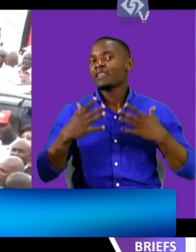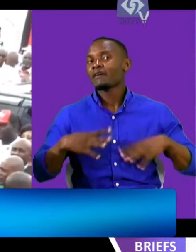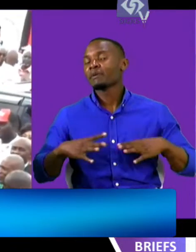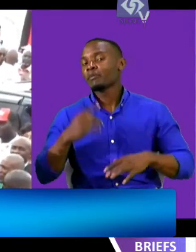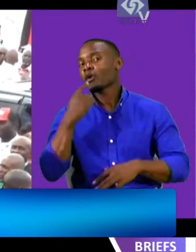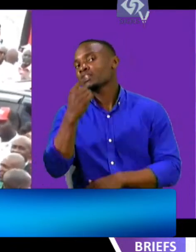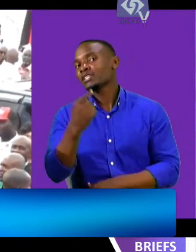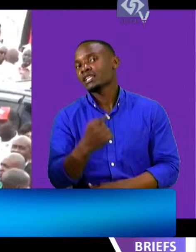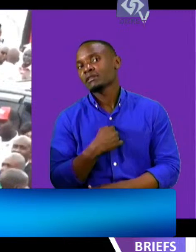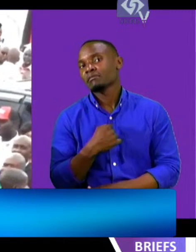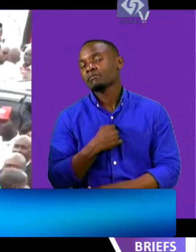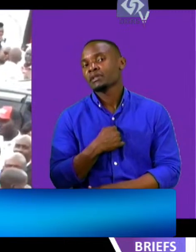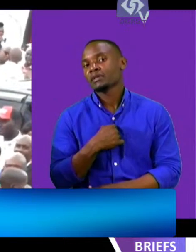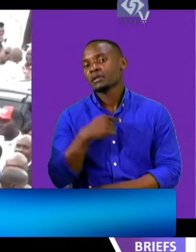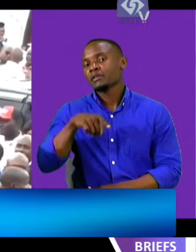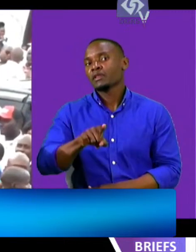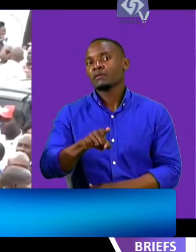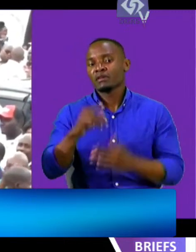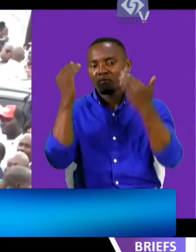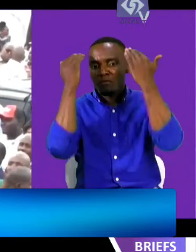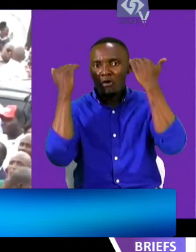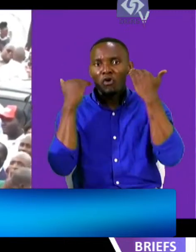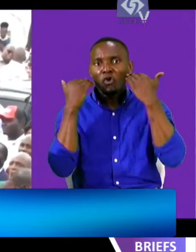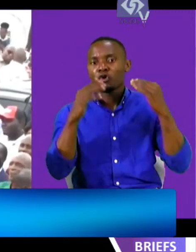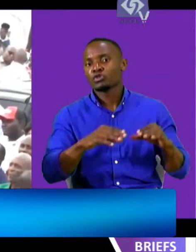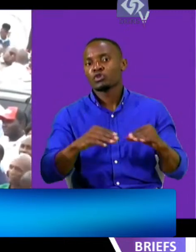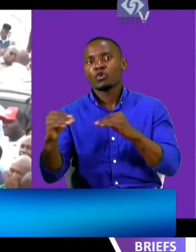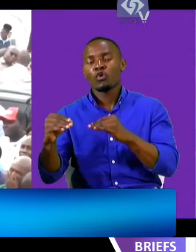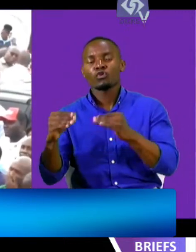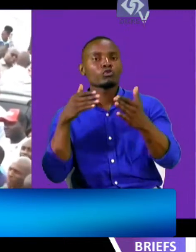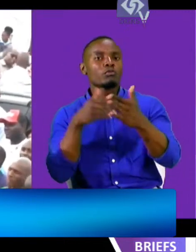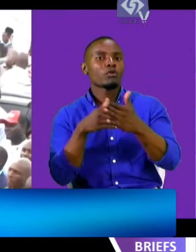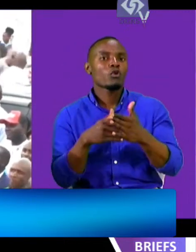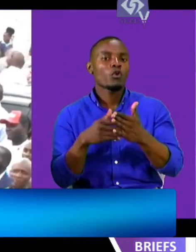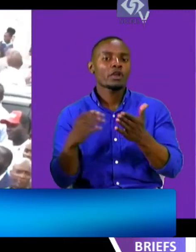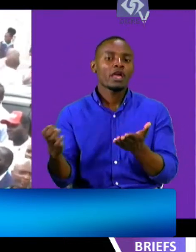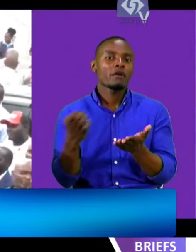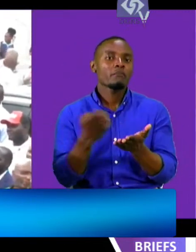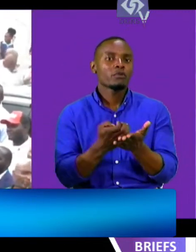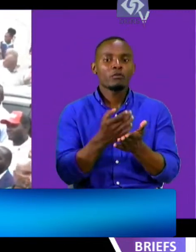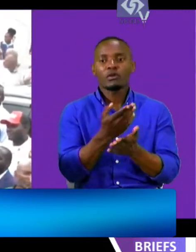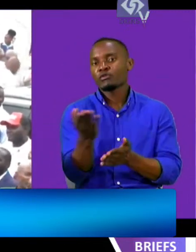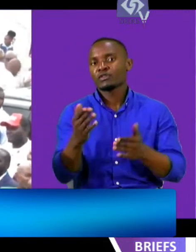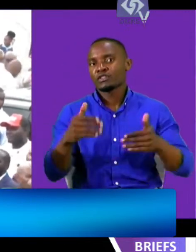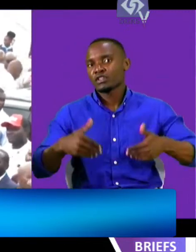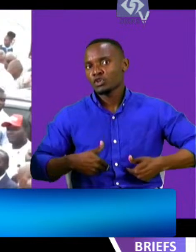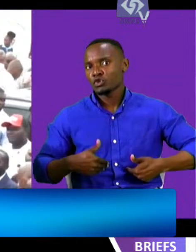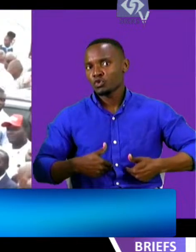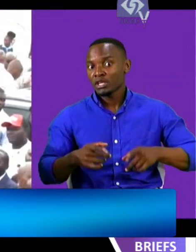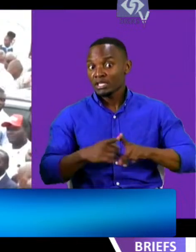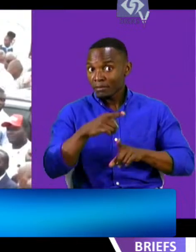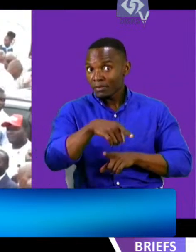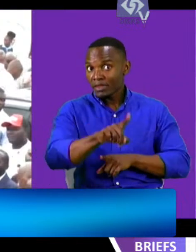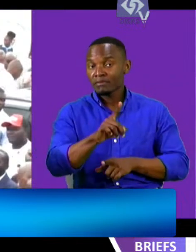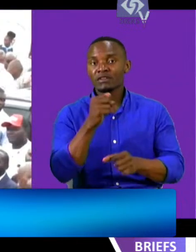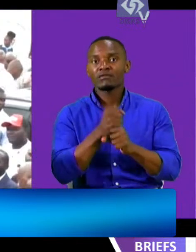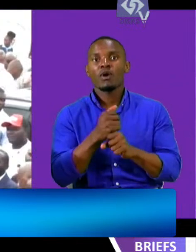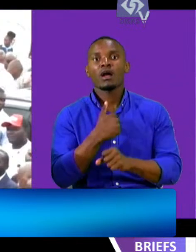wananiambia wameenda kotini ati tusimamishe ajira ya hawa vijana, na wao wako na ajira.